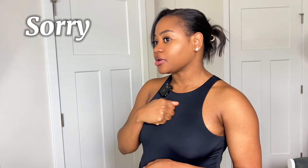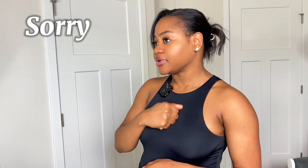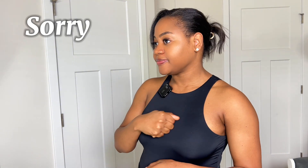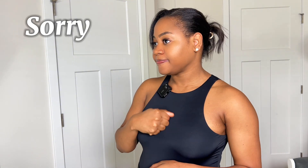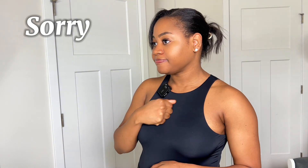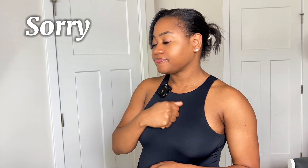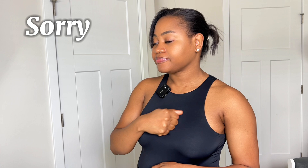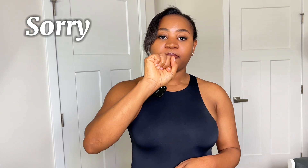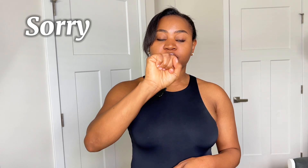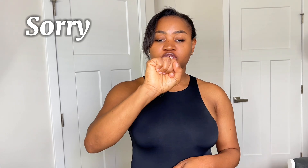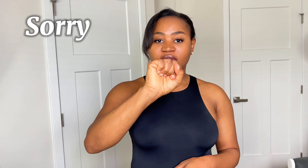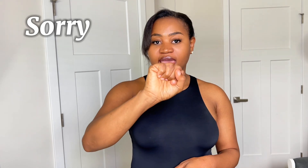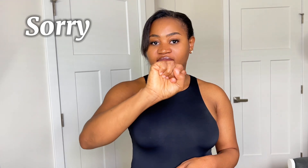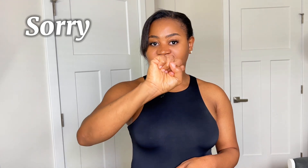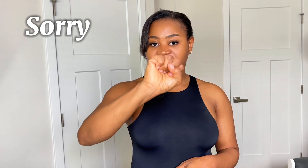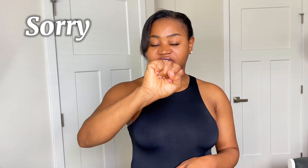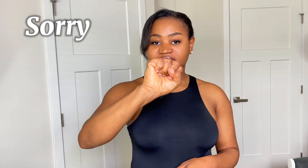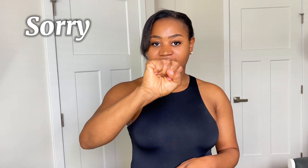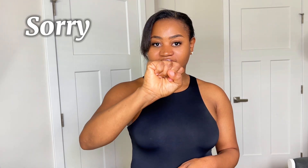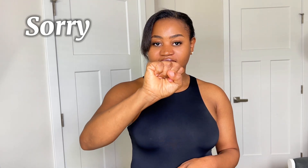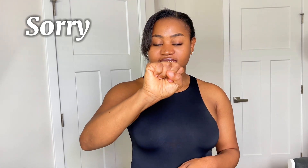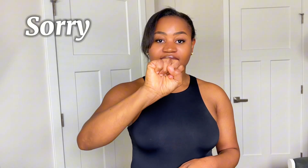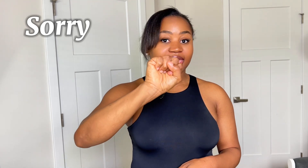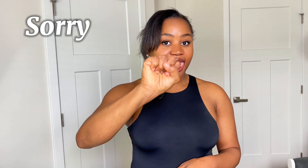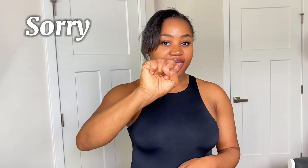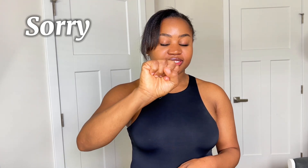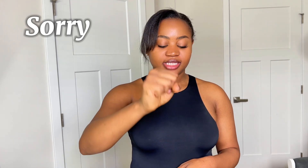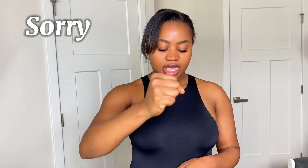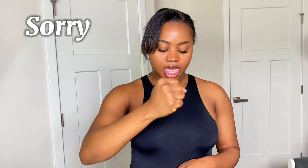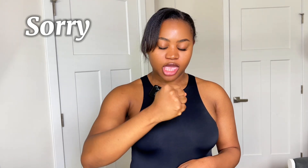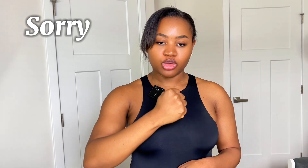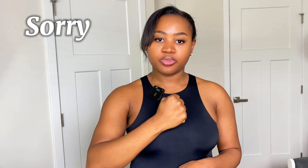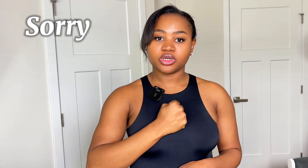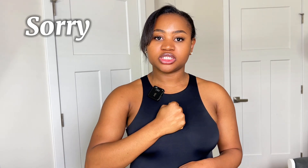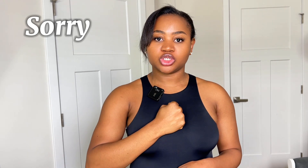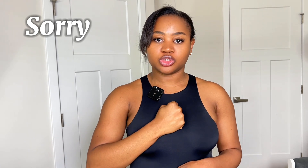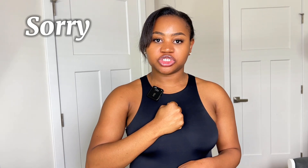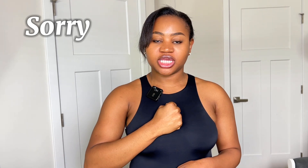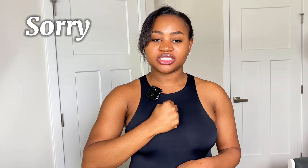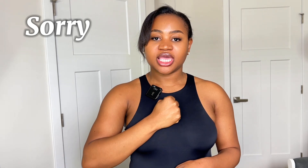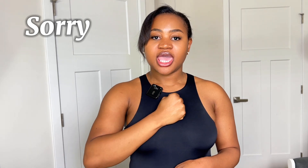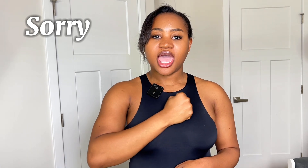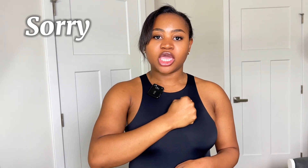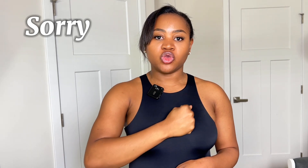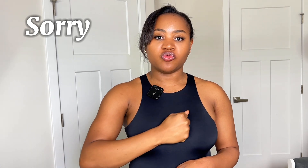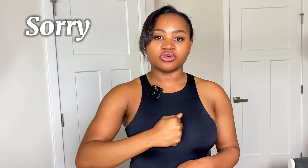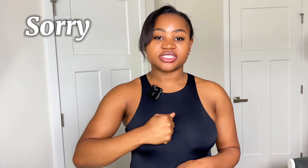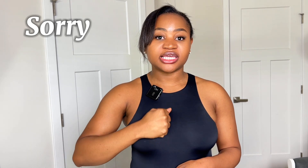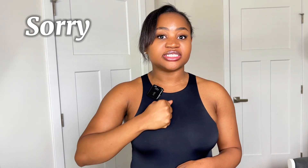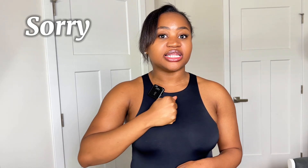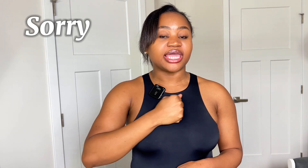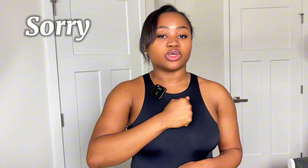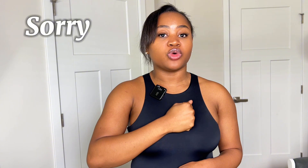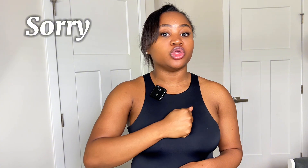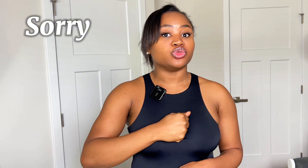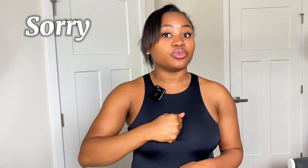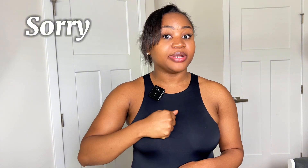Sorry. Put your hand in the fist like this, like S, and you put it to your chest and you rotate it like the way you do